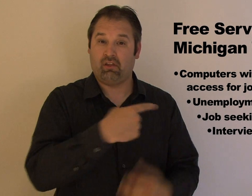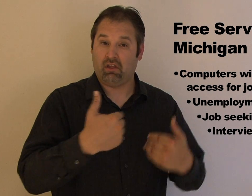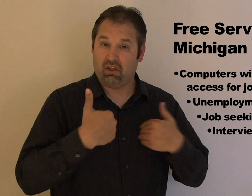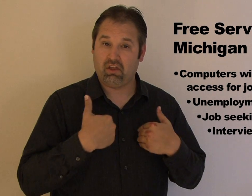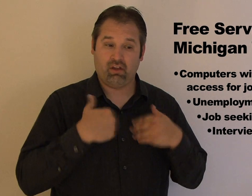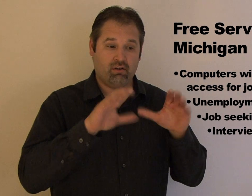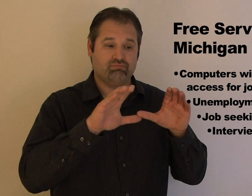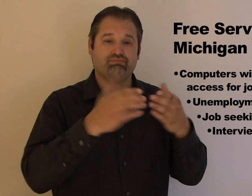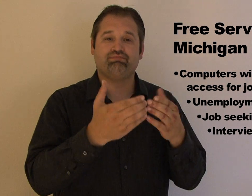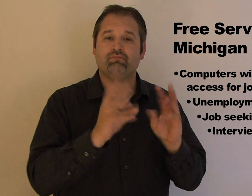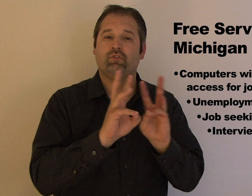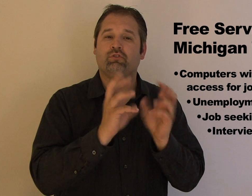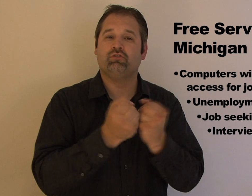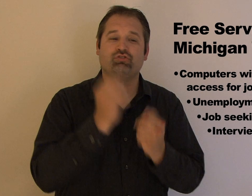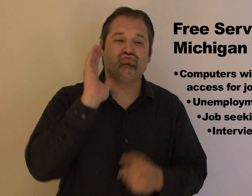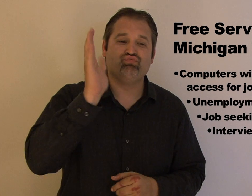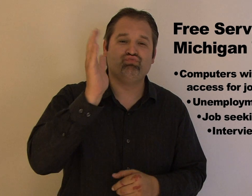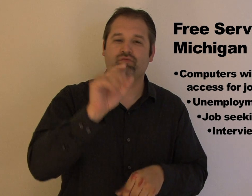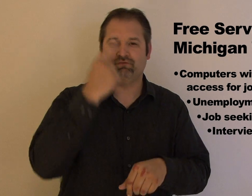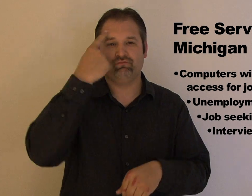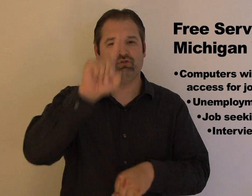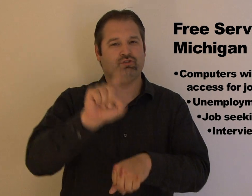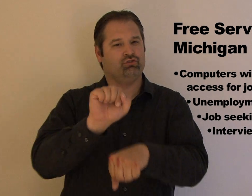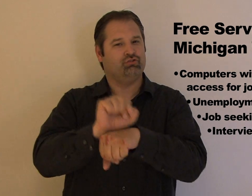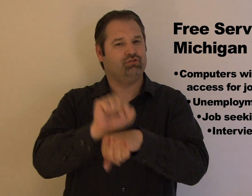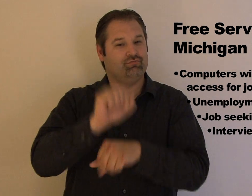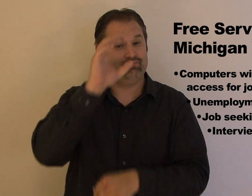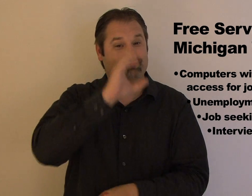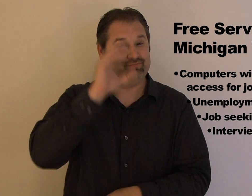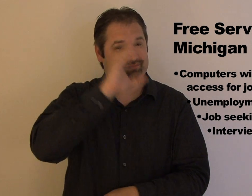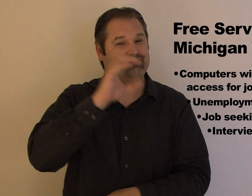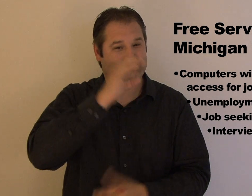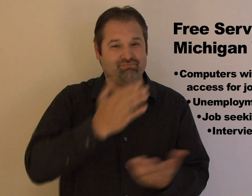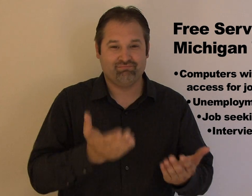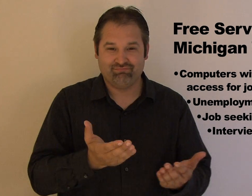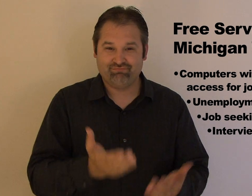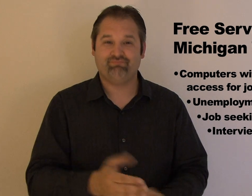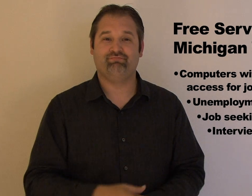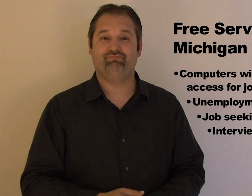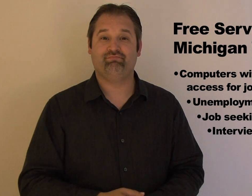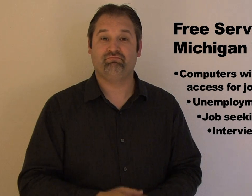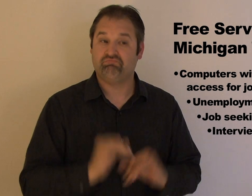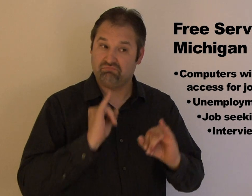They also have job-seeking seminars, as well as help with interviews.